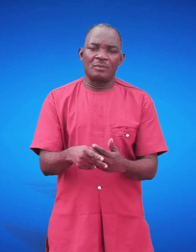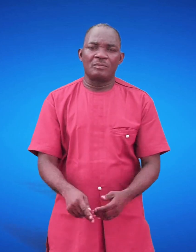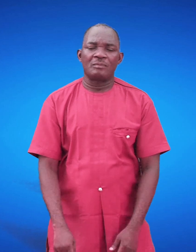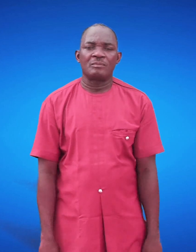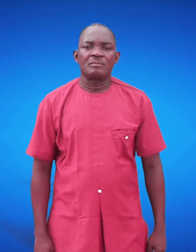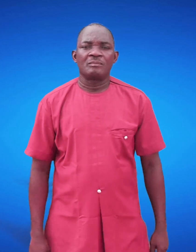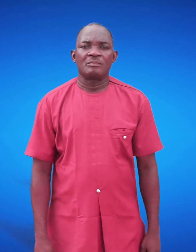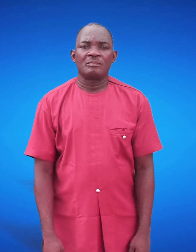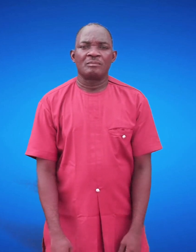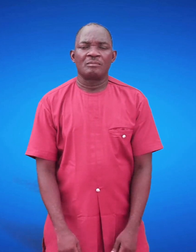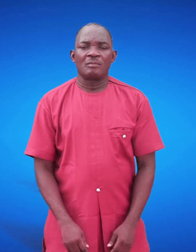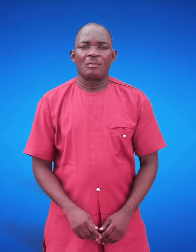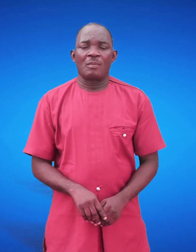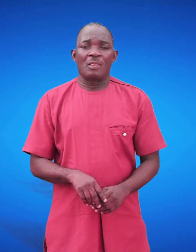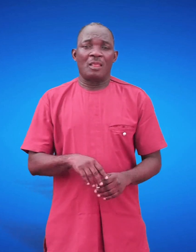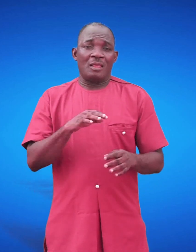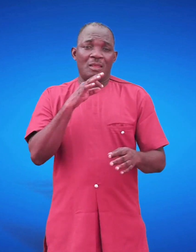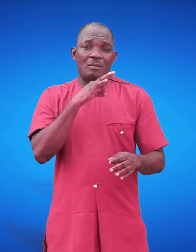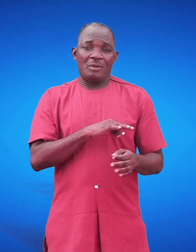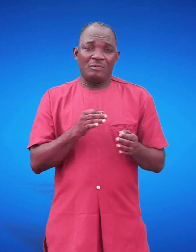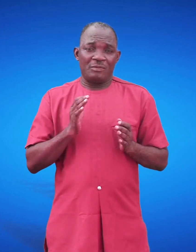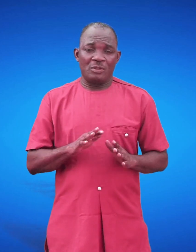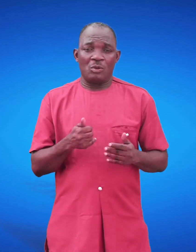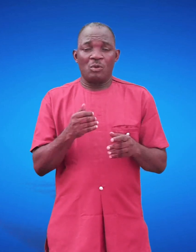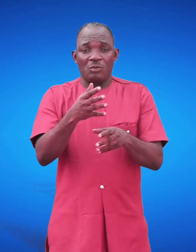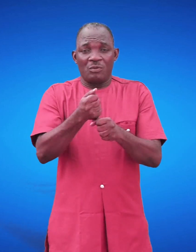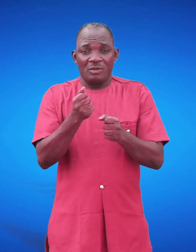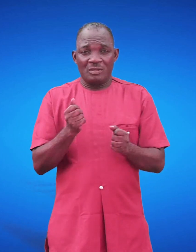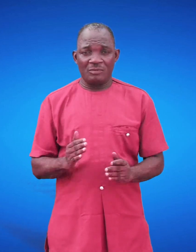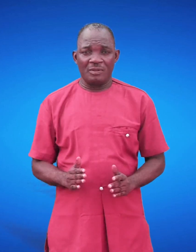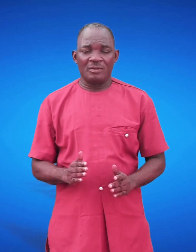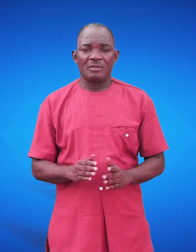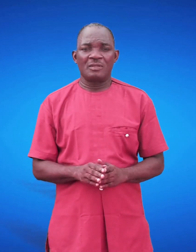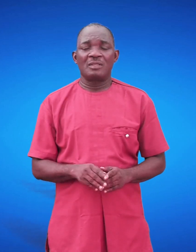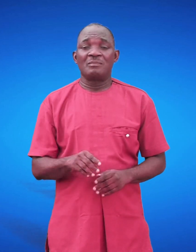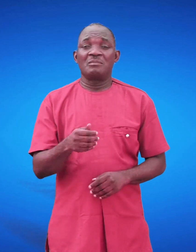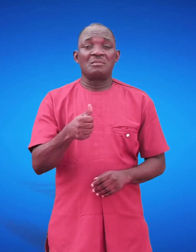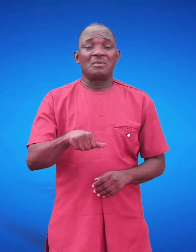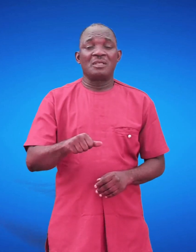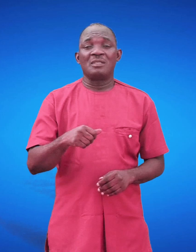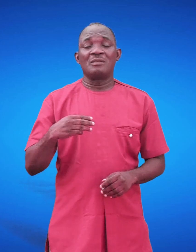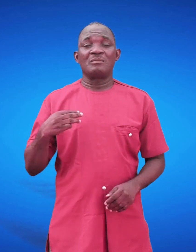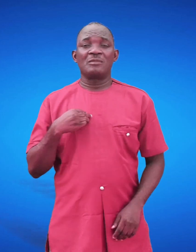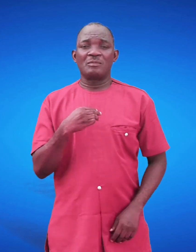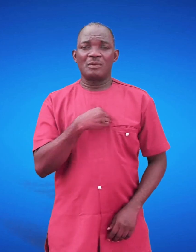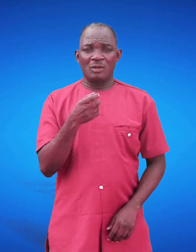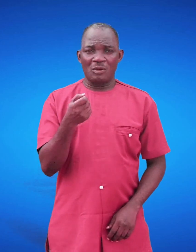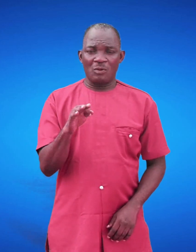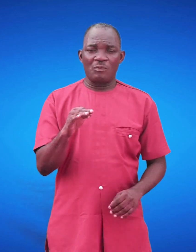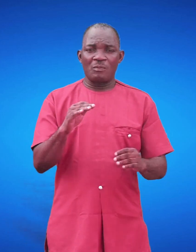Beneficiary, any member of a household